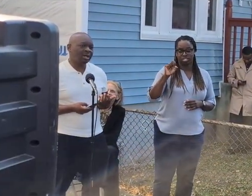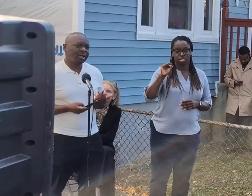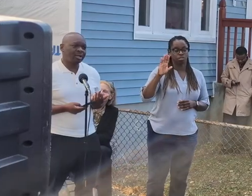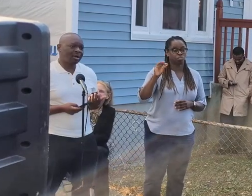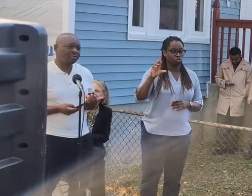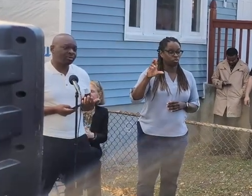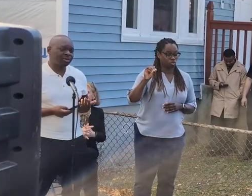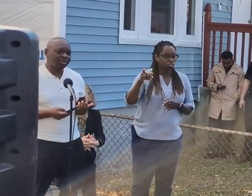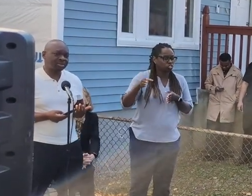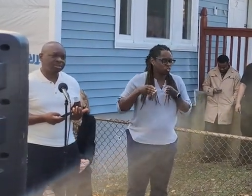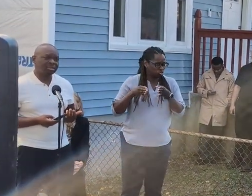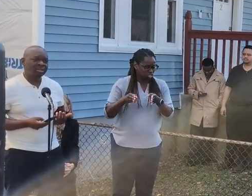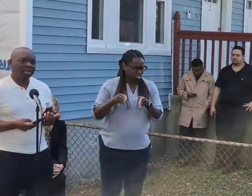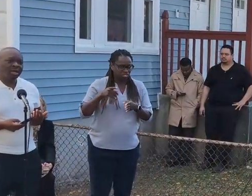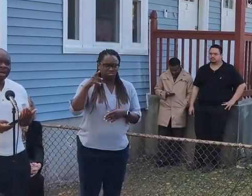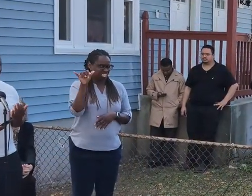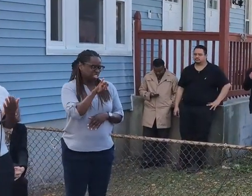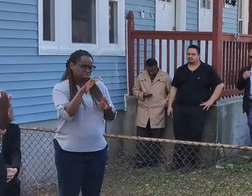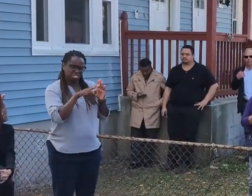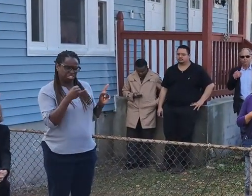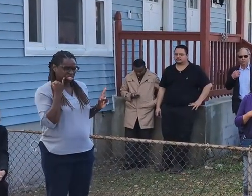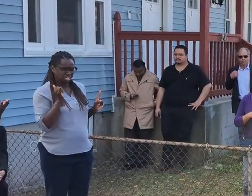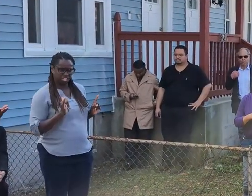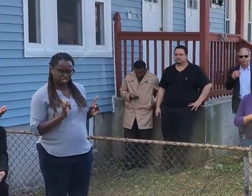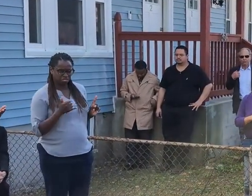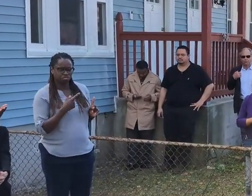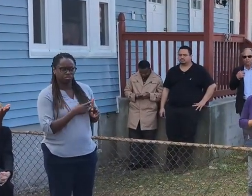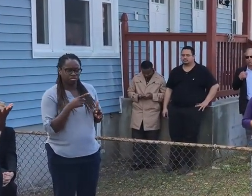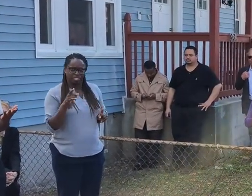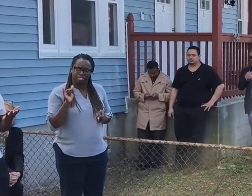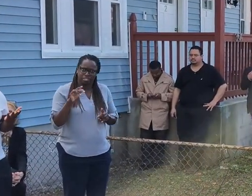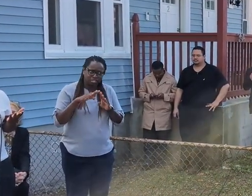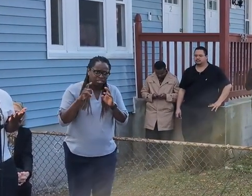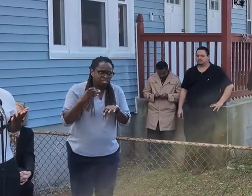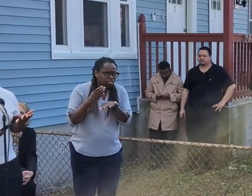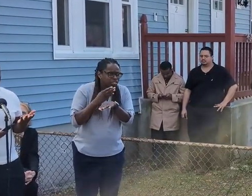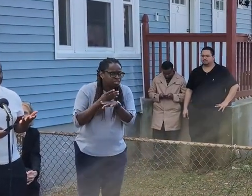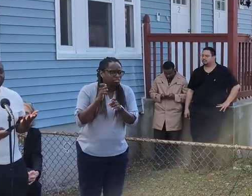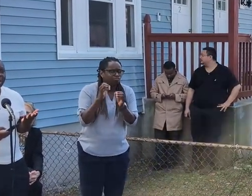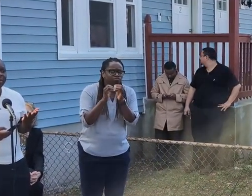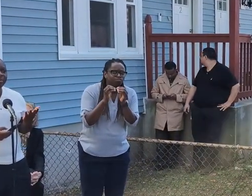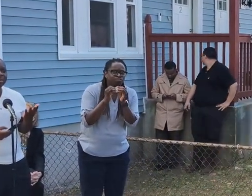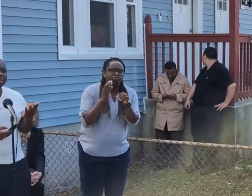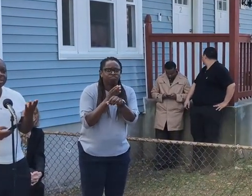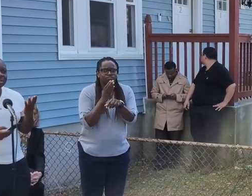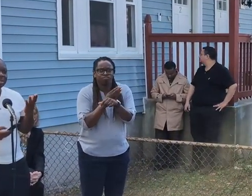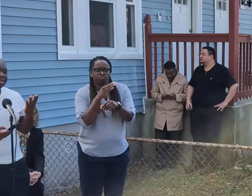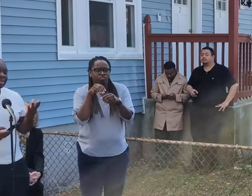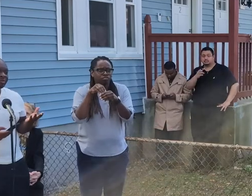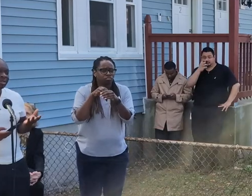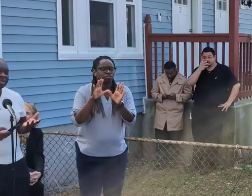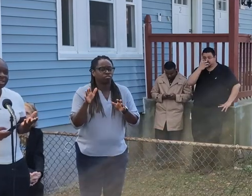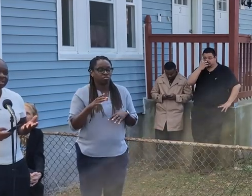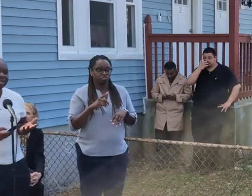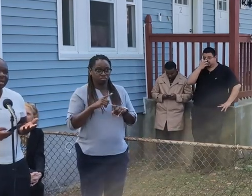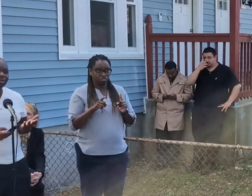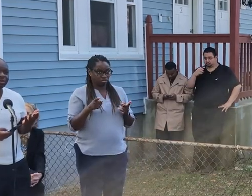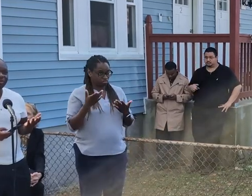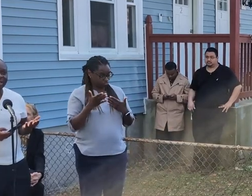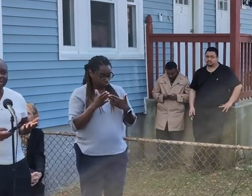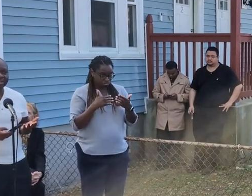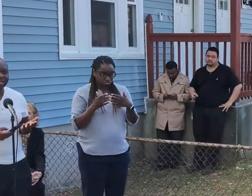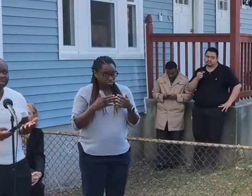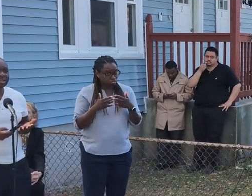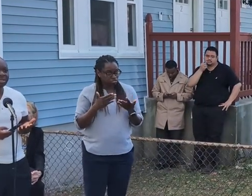needed a lot of repairs, but it was very important for me, the living condition that